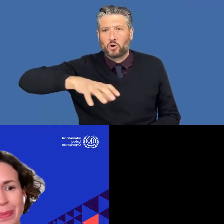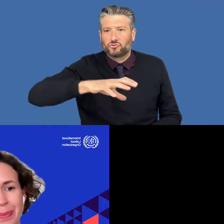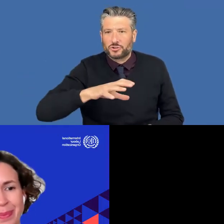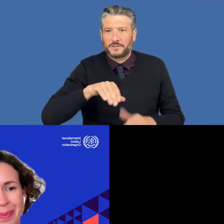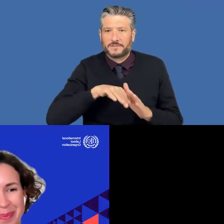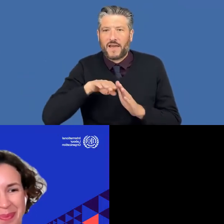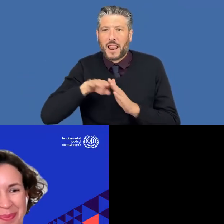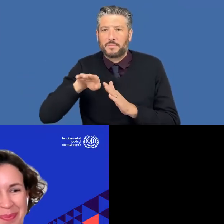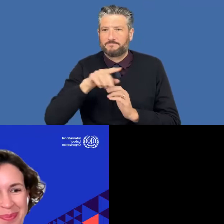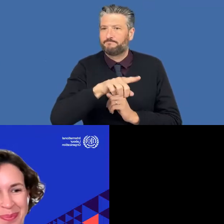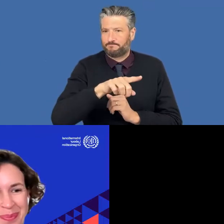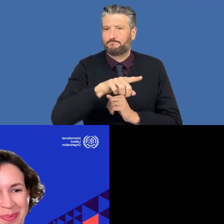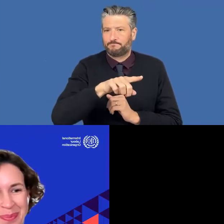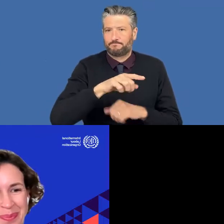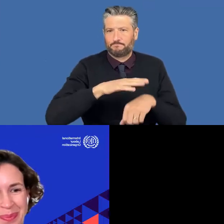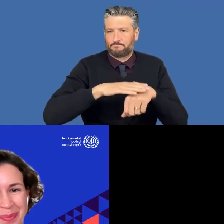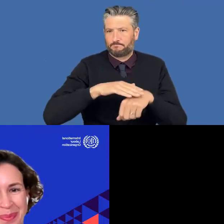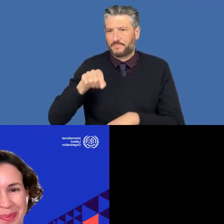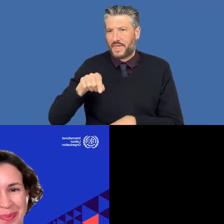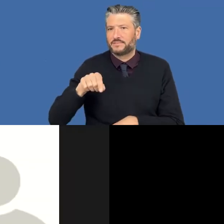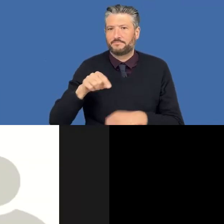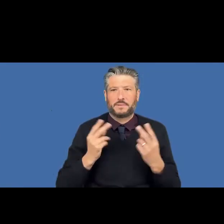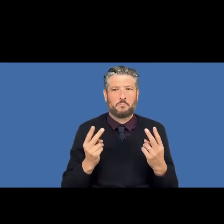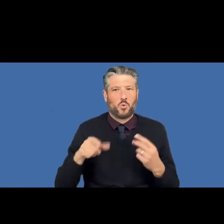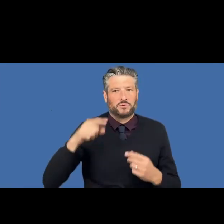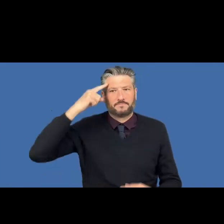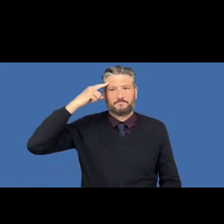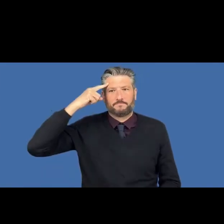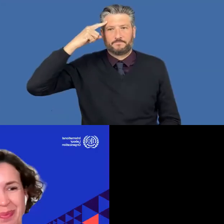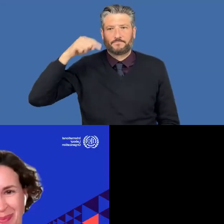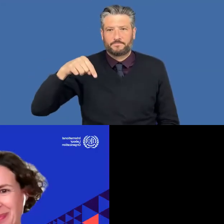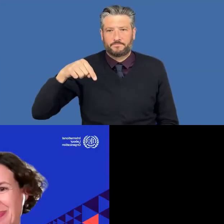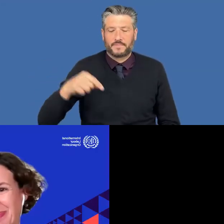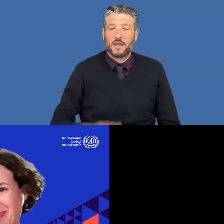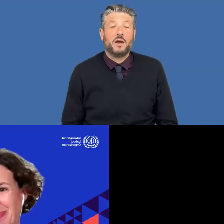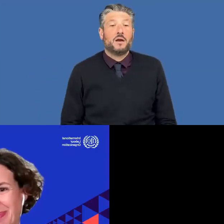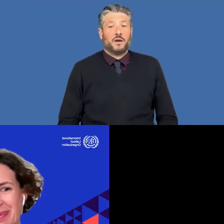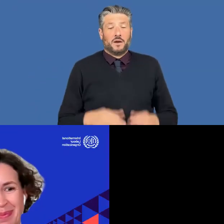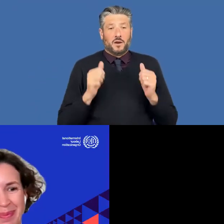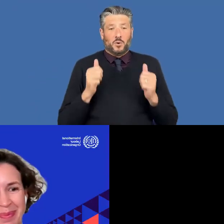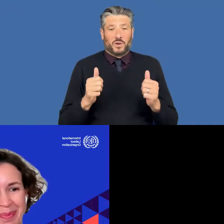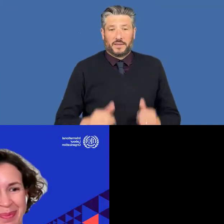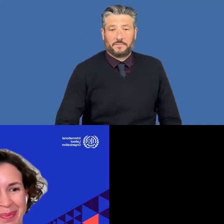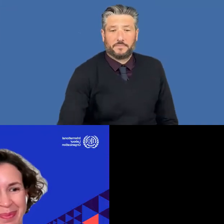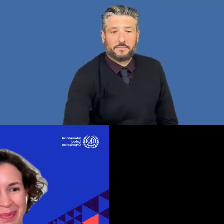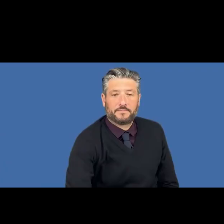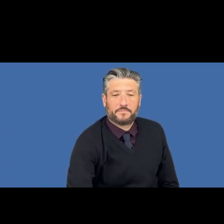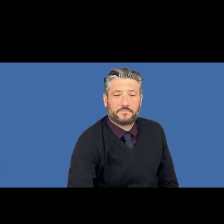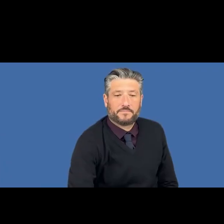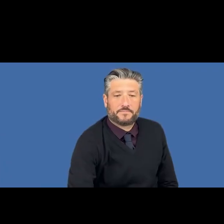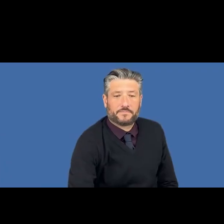thanks so much, Karine. I'll get back to you in a few minutes. But before we would like to hear from